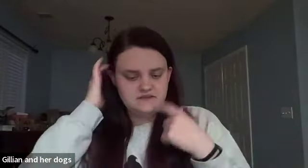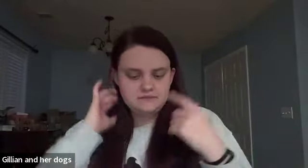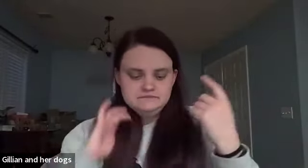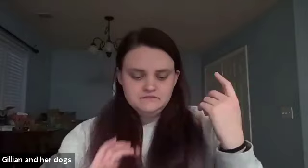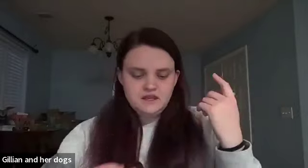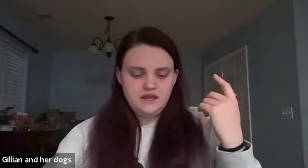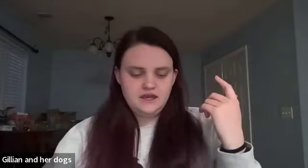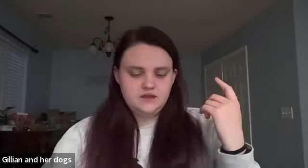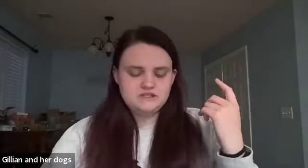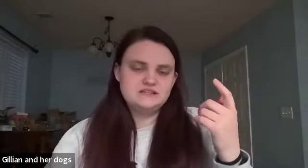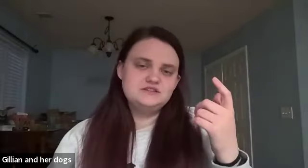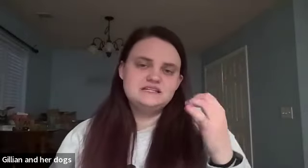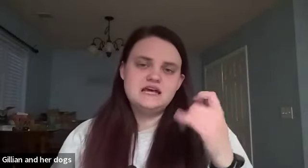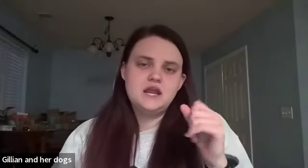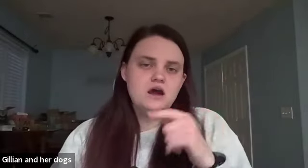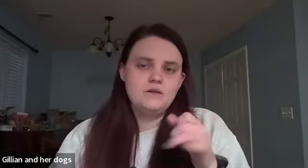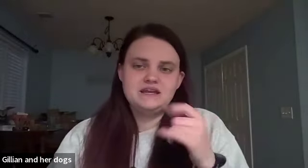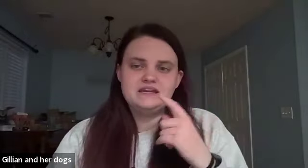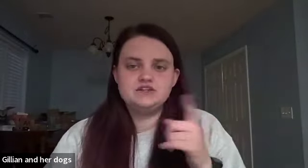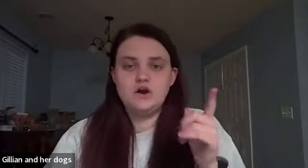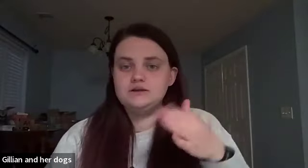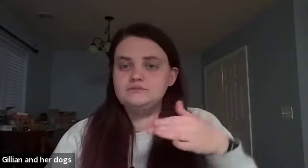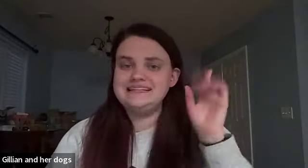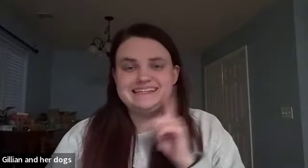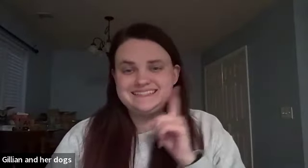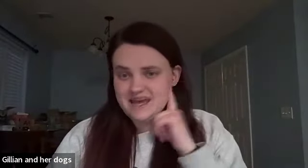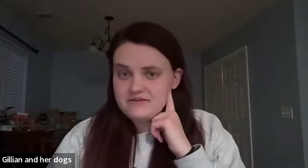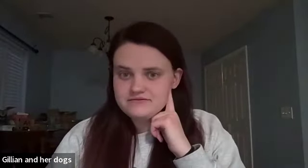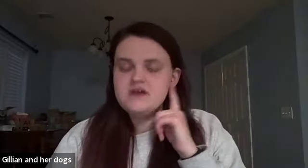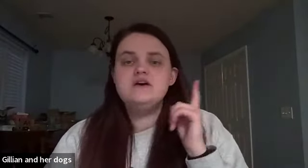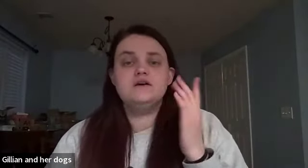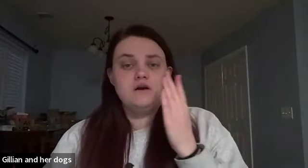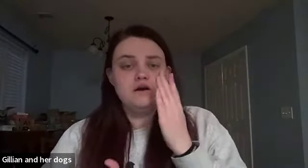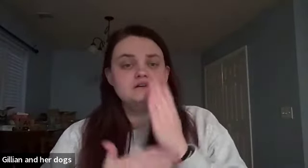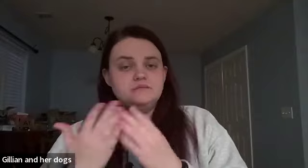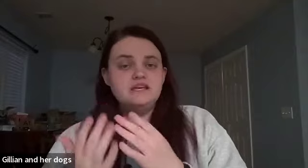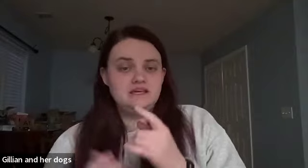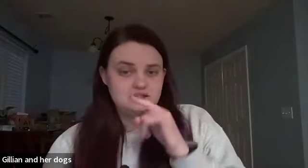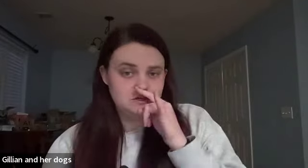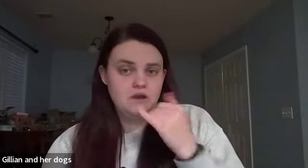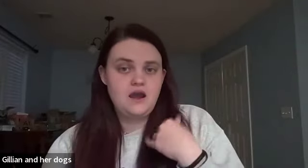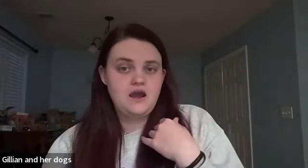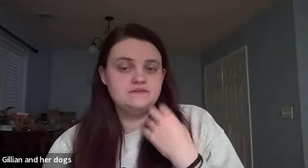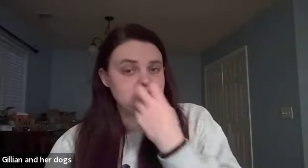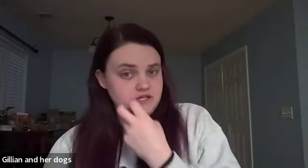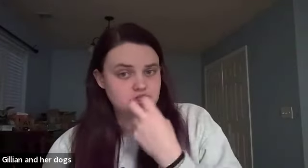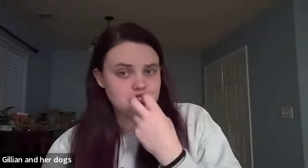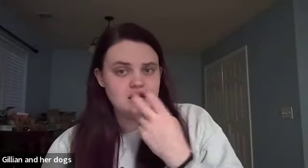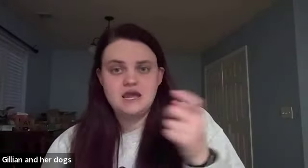said that. And what's interesting is that not all my kids are completely deaf. There are some kids who have speech